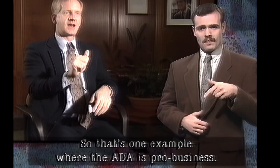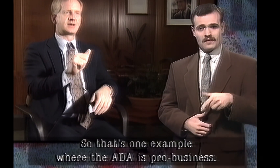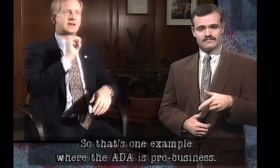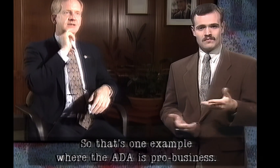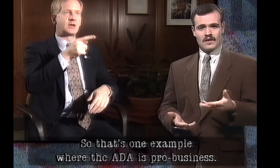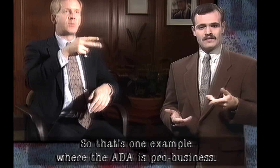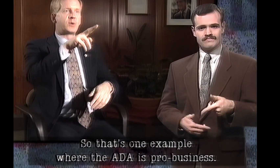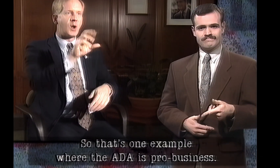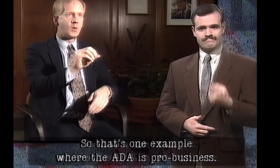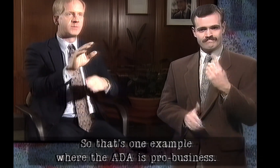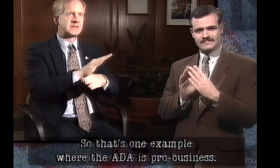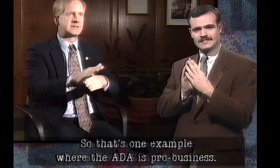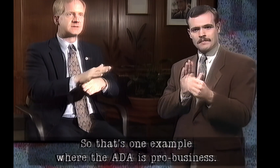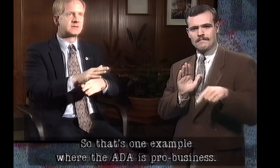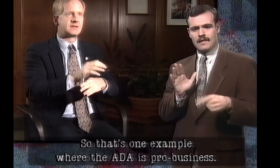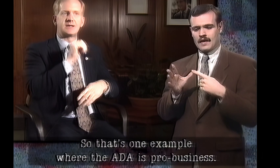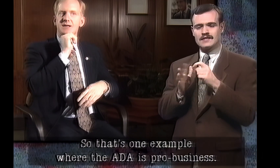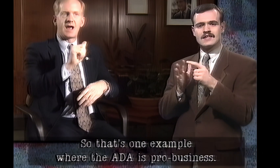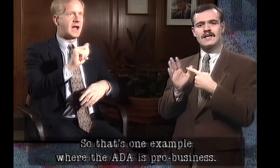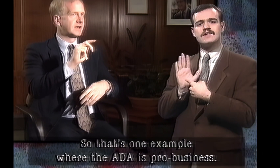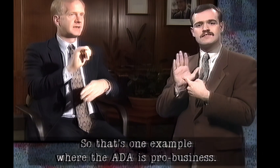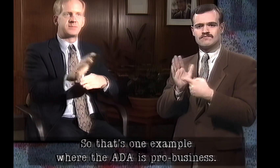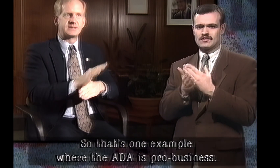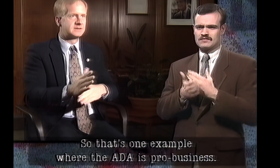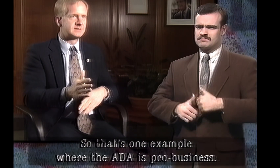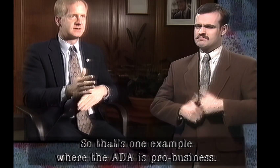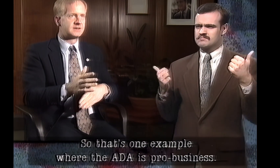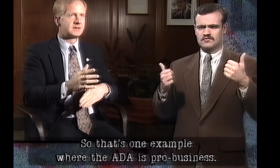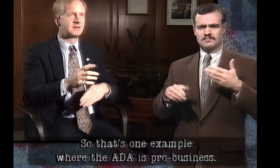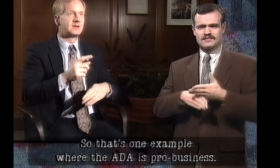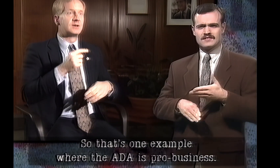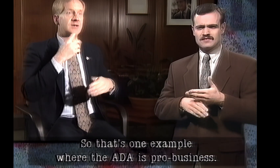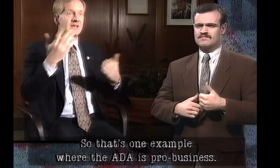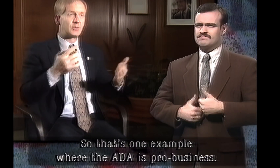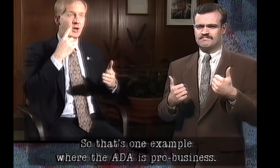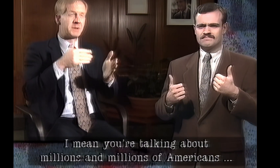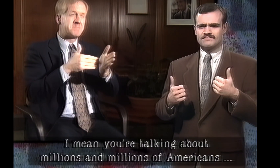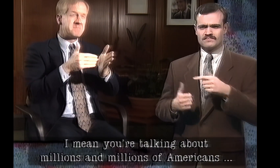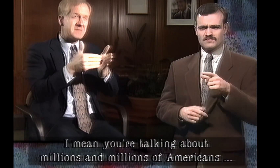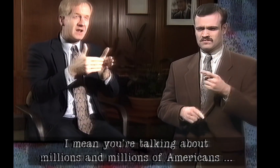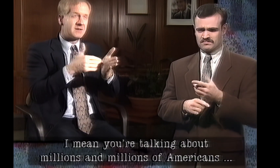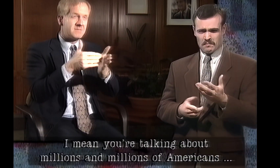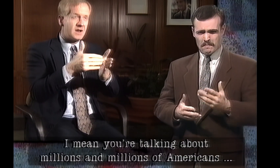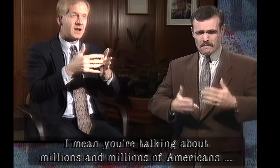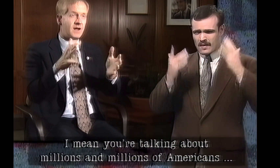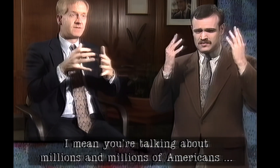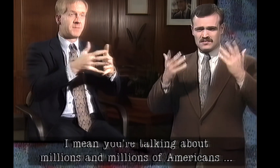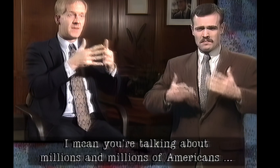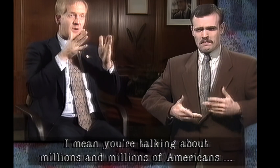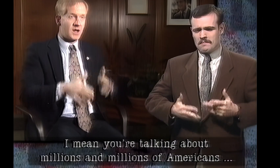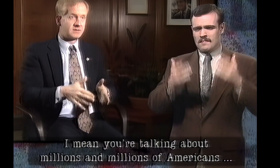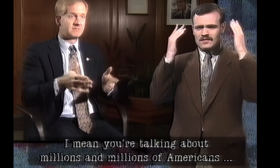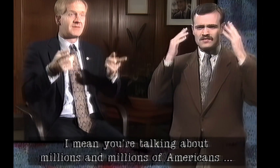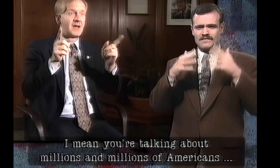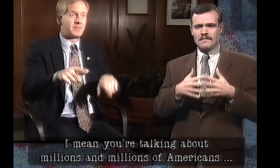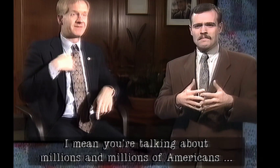So that's where it's one example where the ADA is pro-business. I mean, you're talking about millions